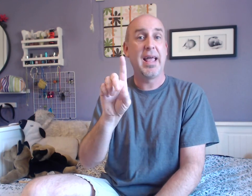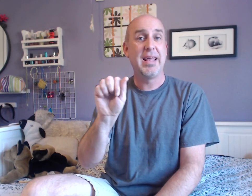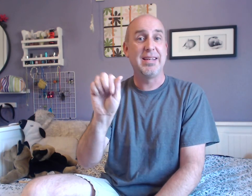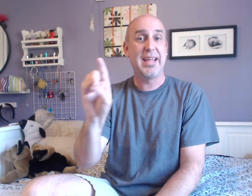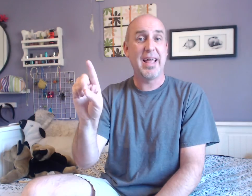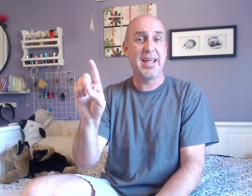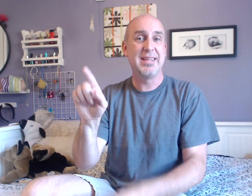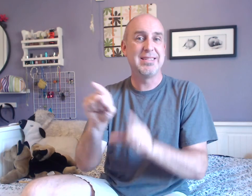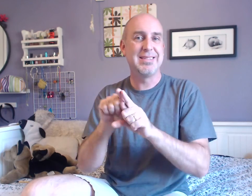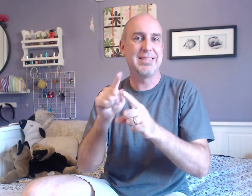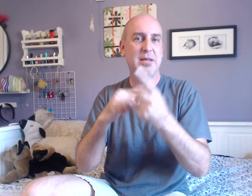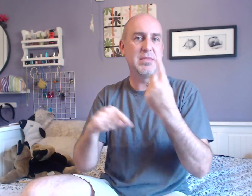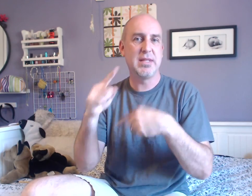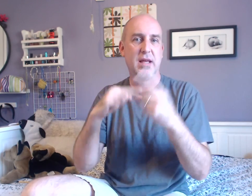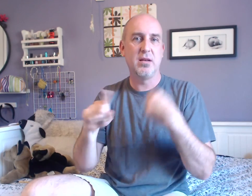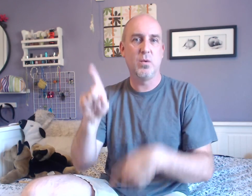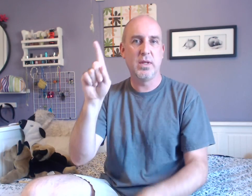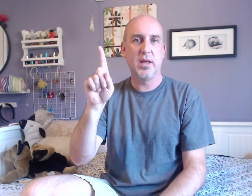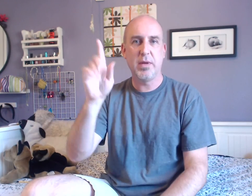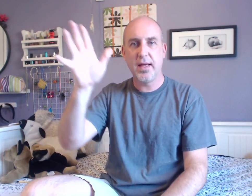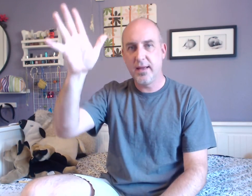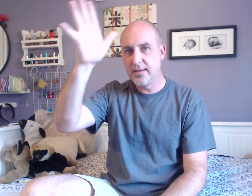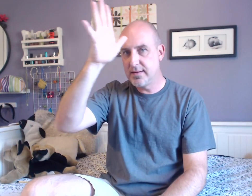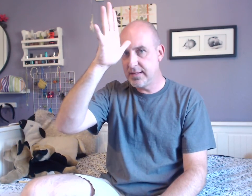And dad is the same sign, only up high. Dad.